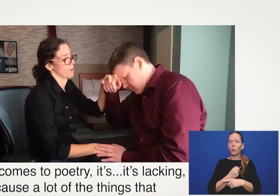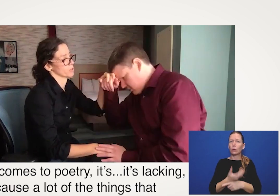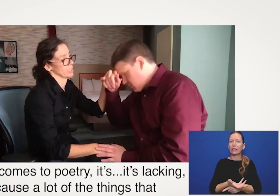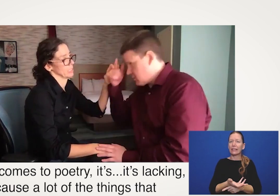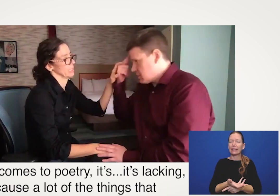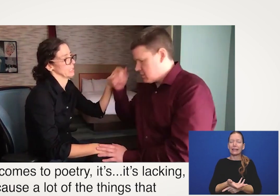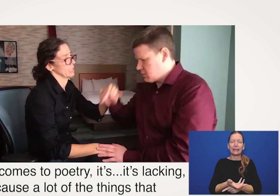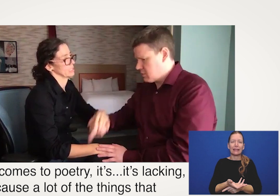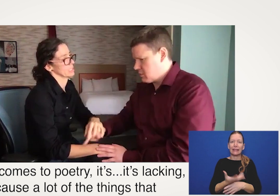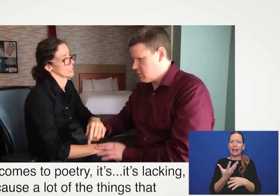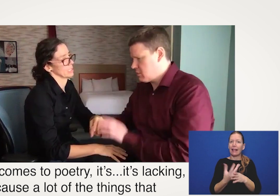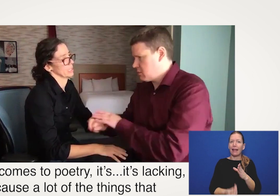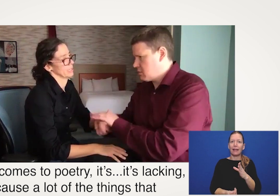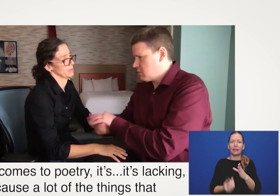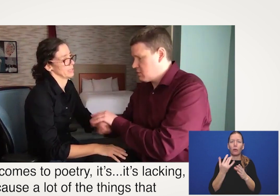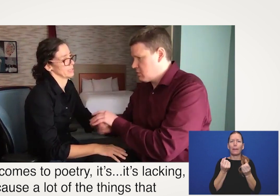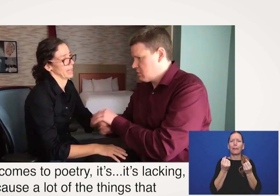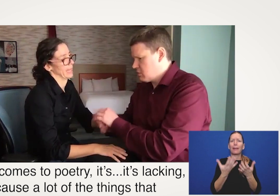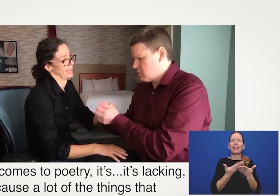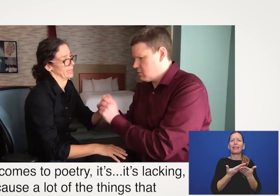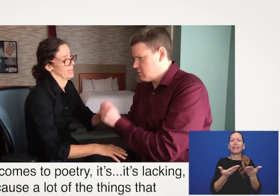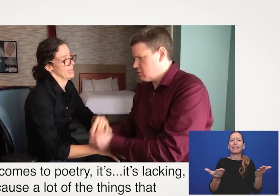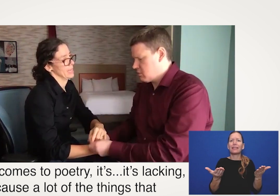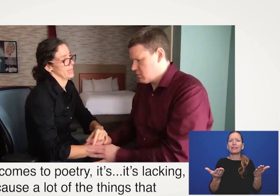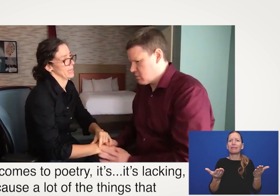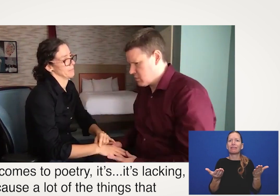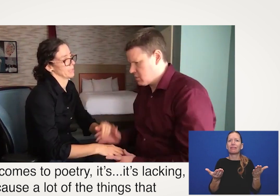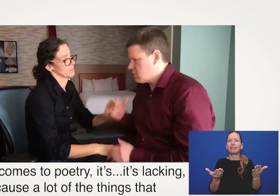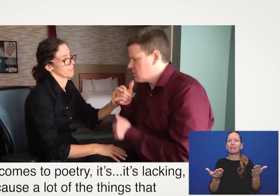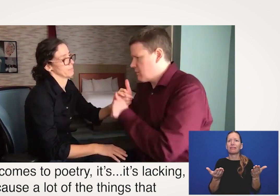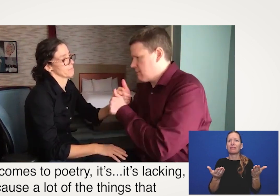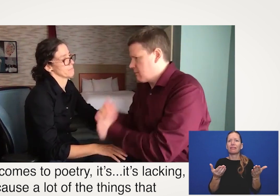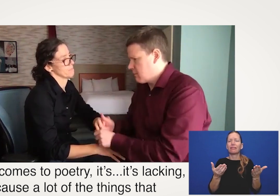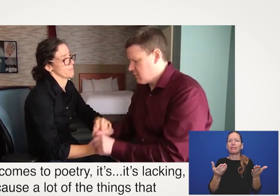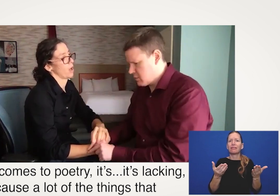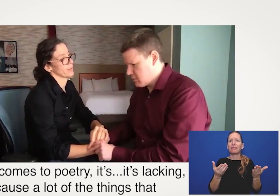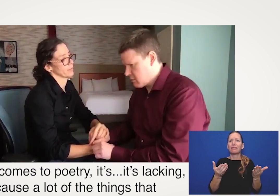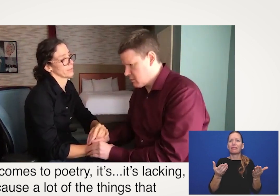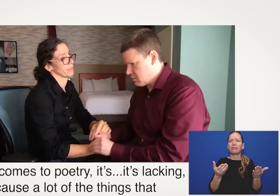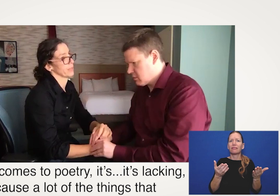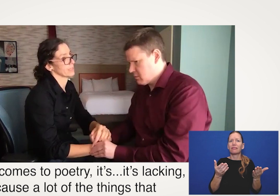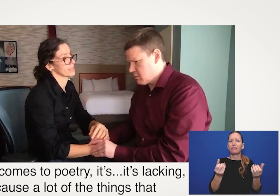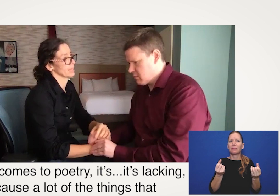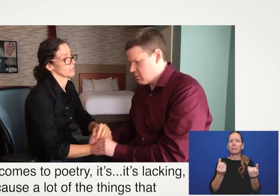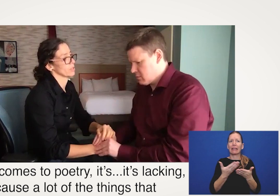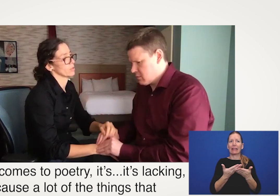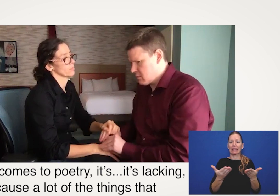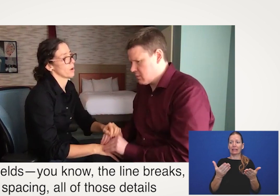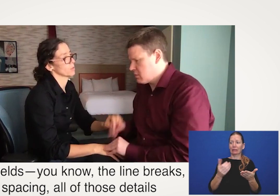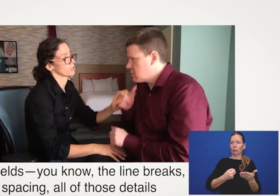comes to poetry, it's lacking because a lot of the things